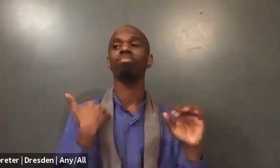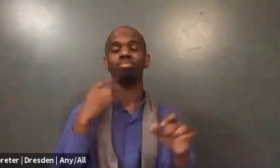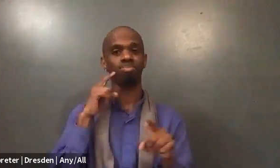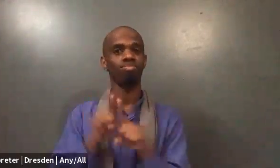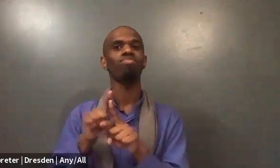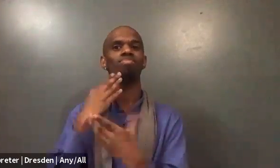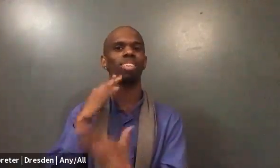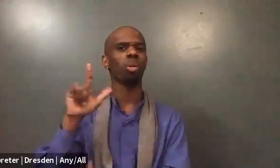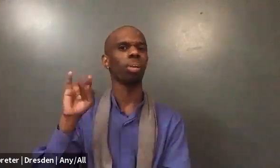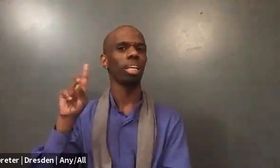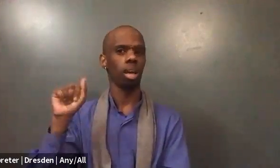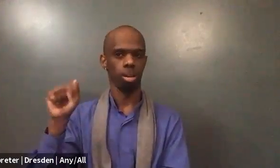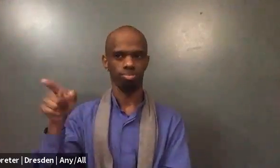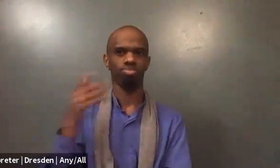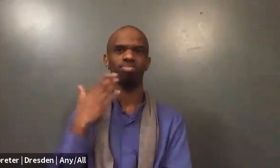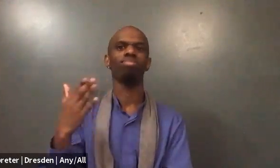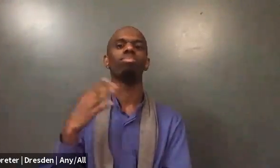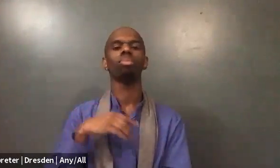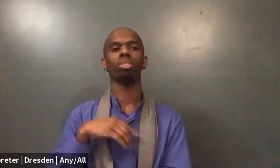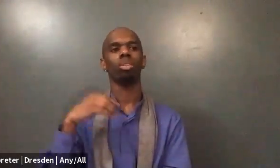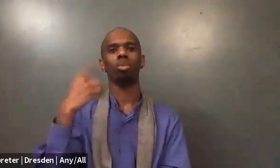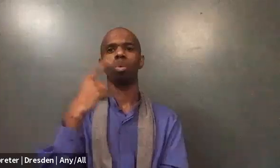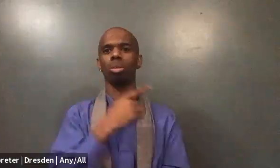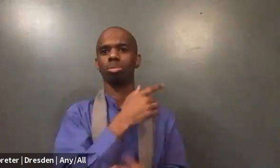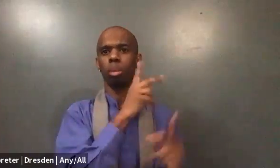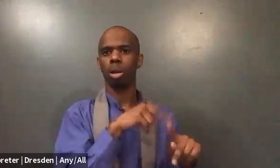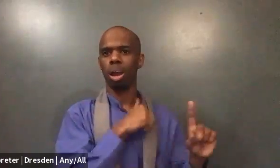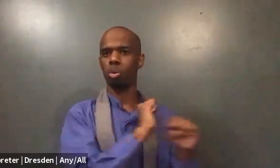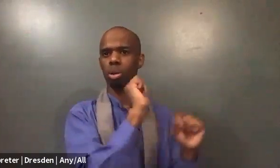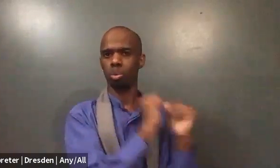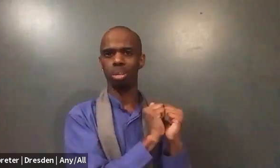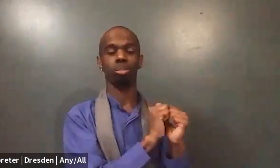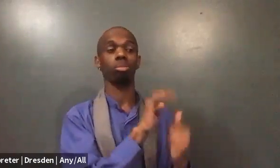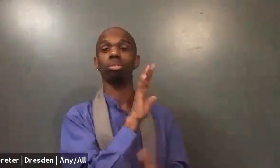whose father was sexually abusing her. And